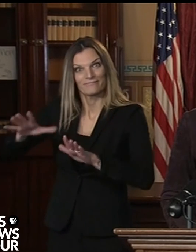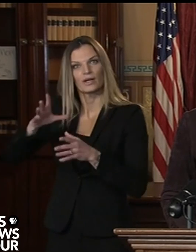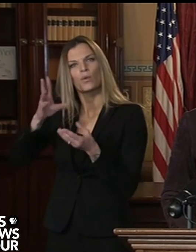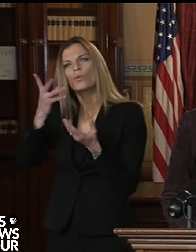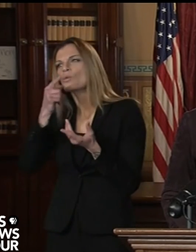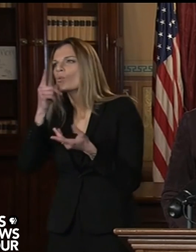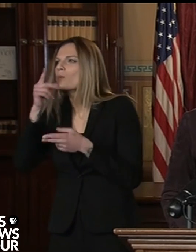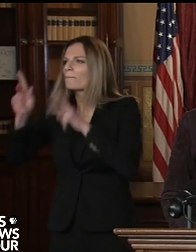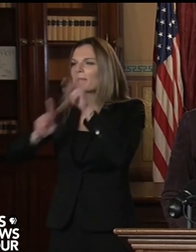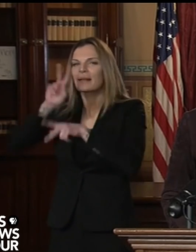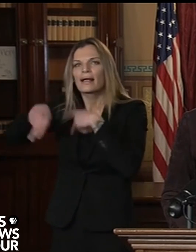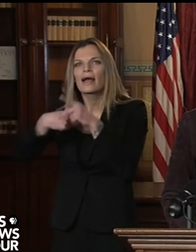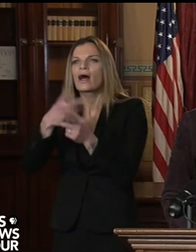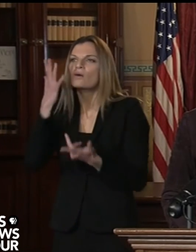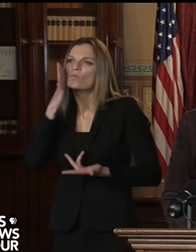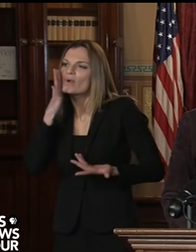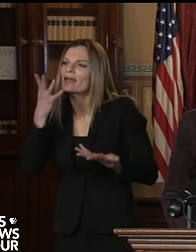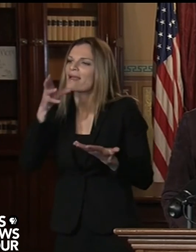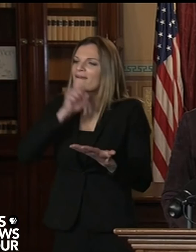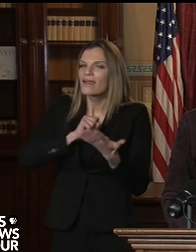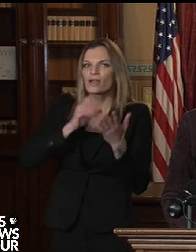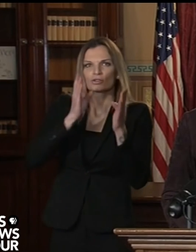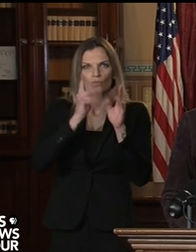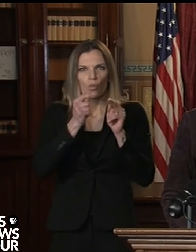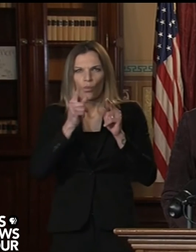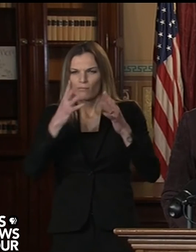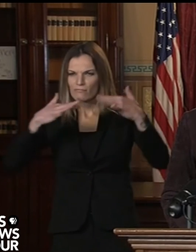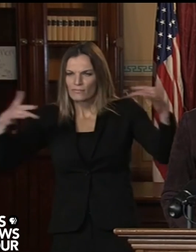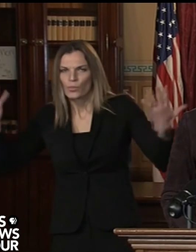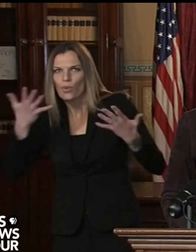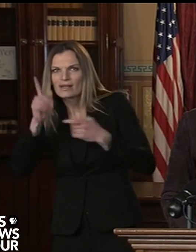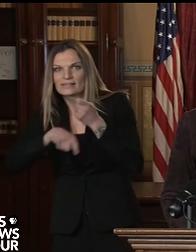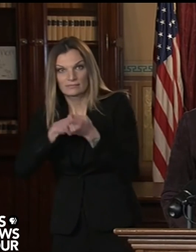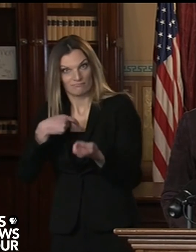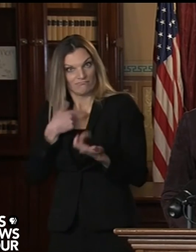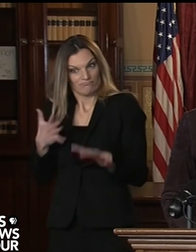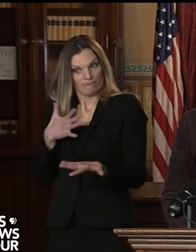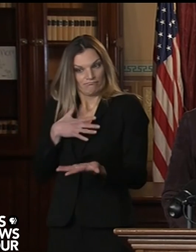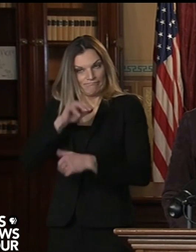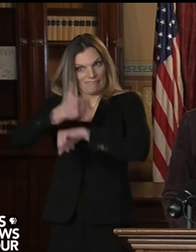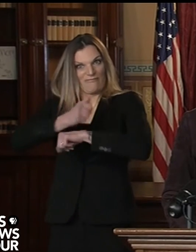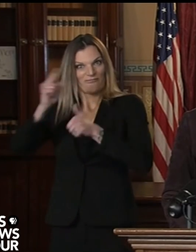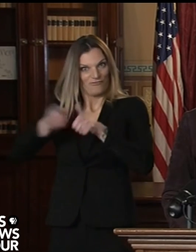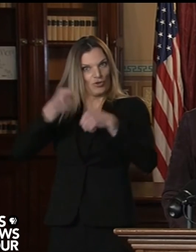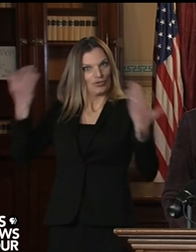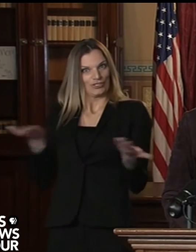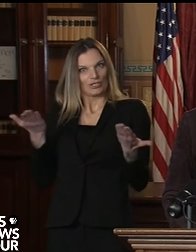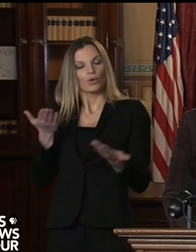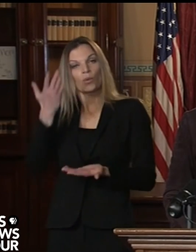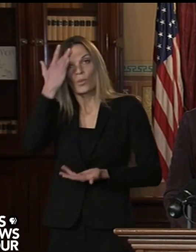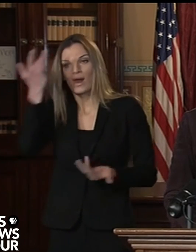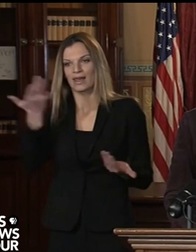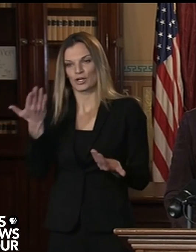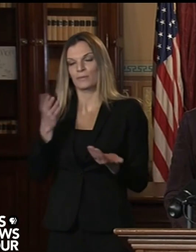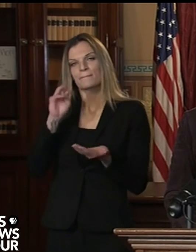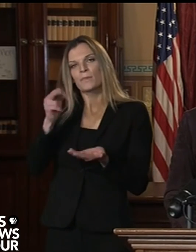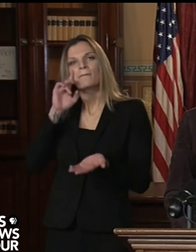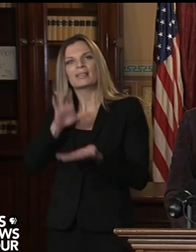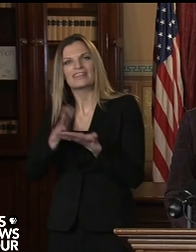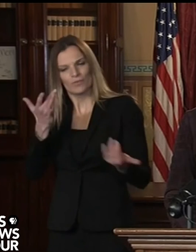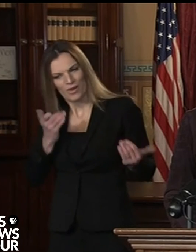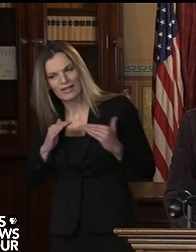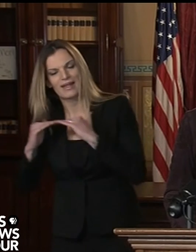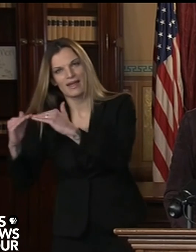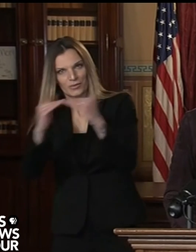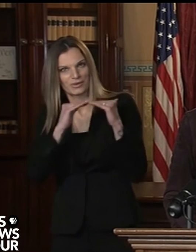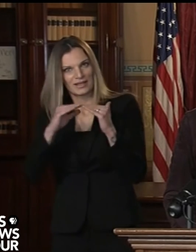committed to leading and living our values, which are rooted in justice and equality and equity.